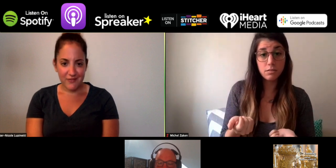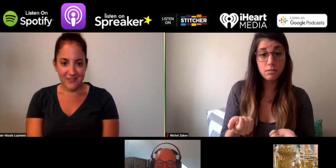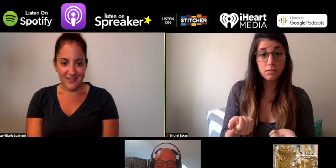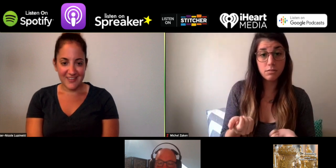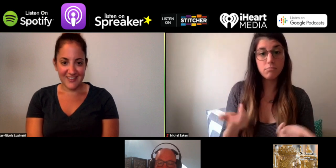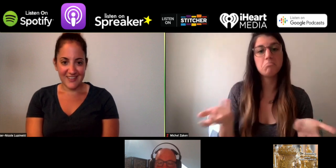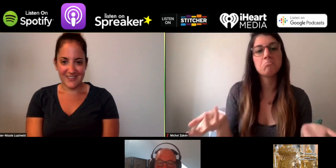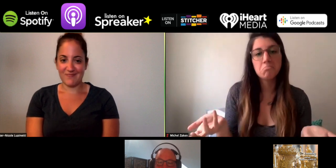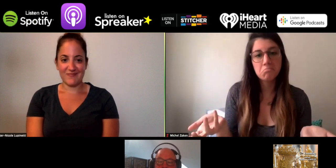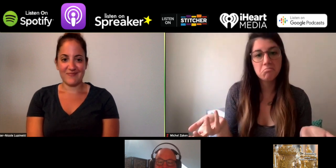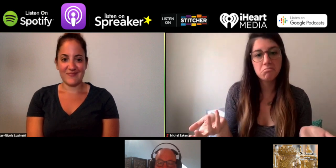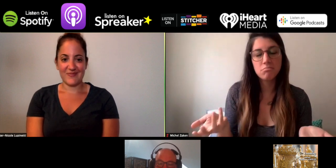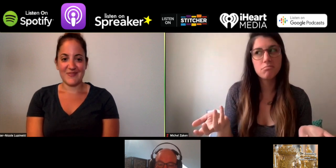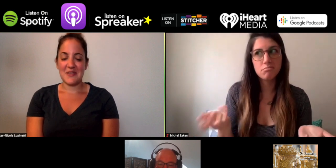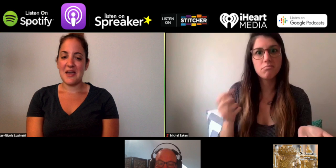drive?